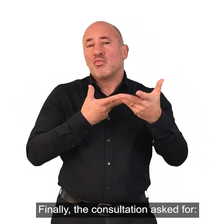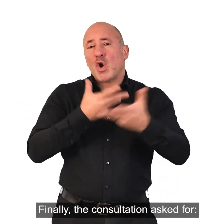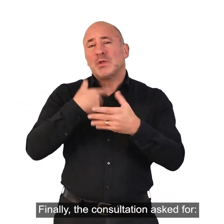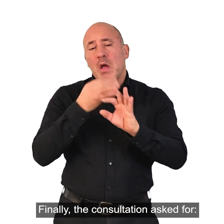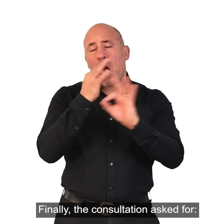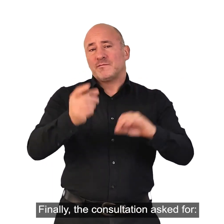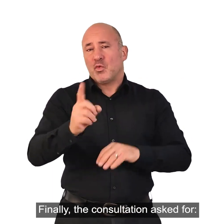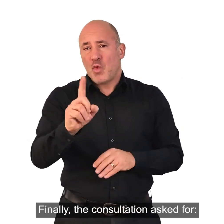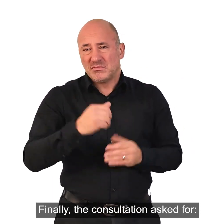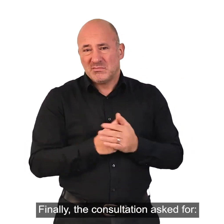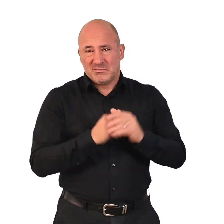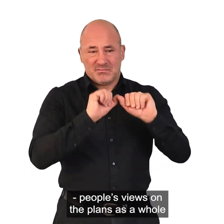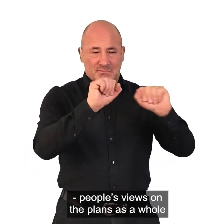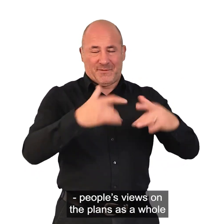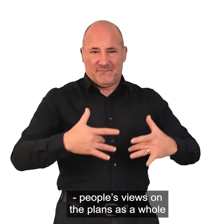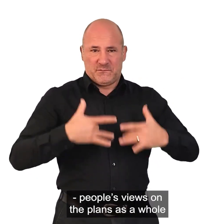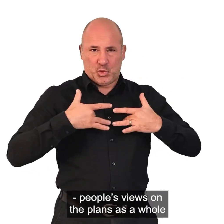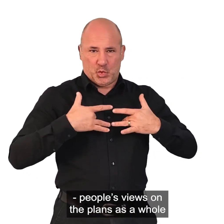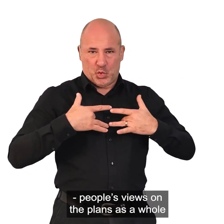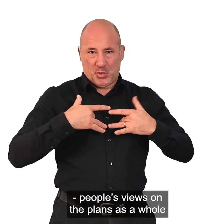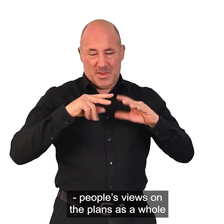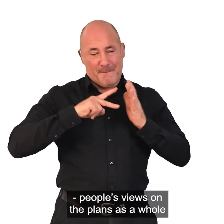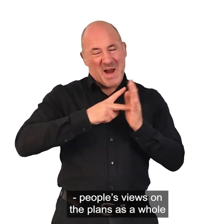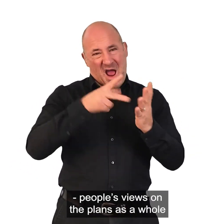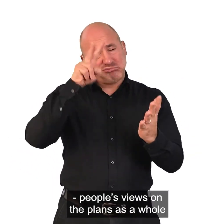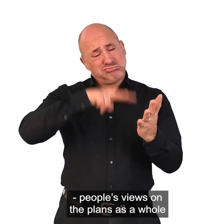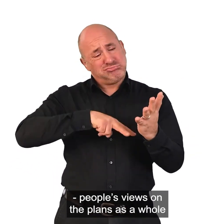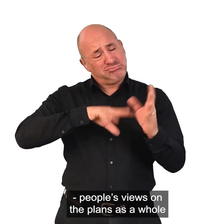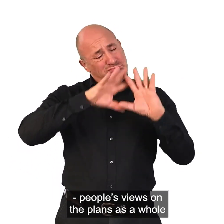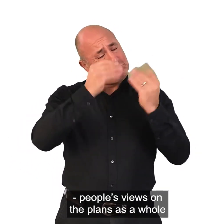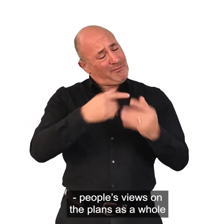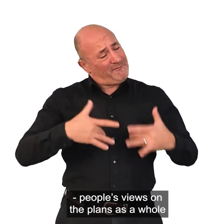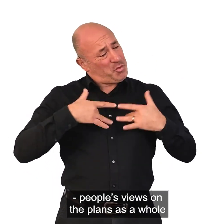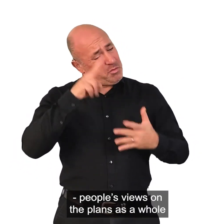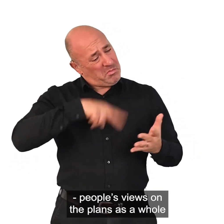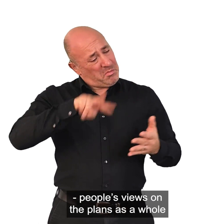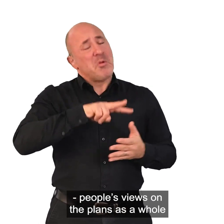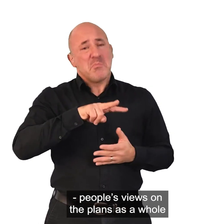Finally, the consultation asked for people's views on the plans as a whole,